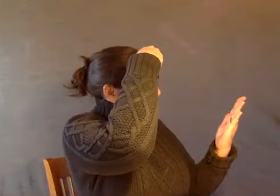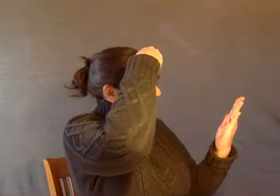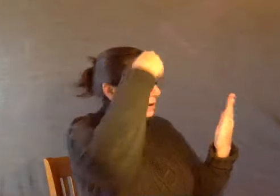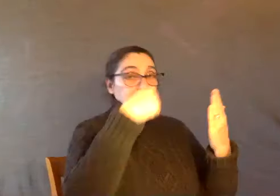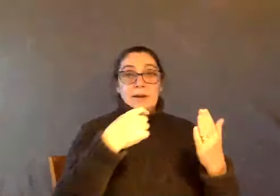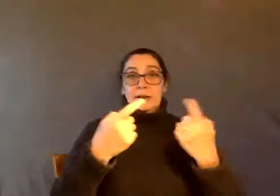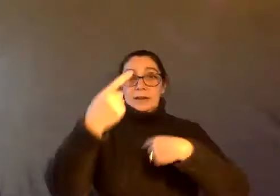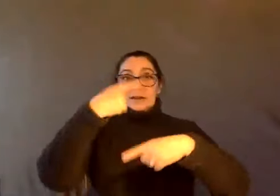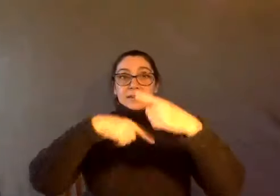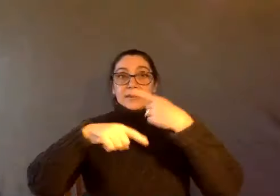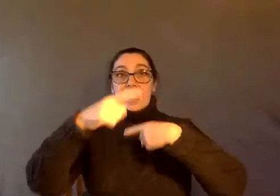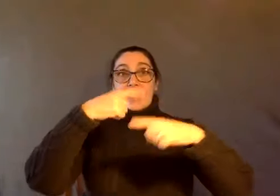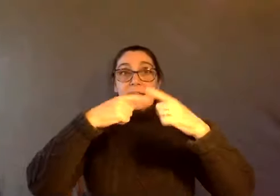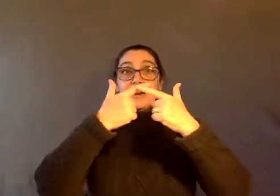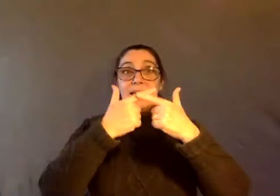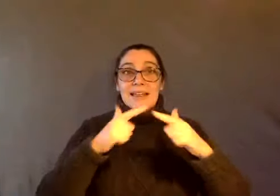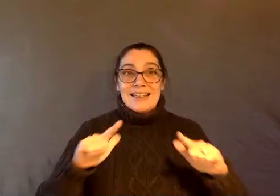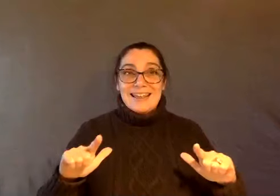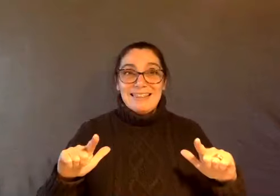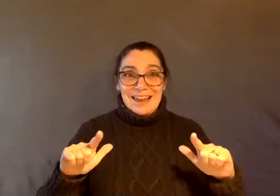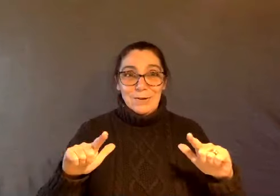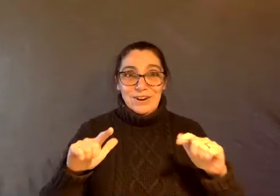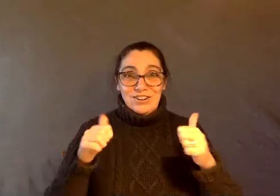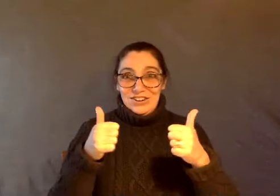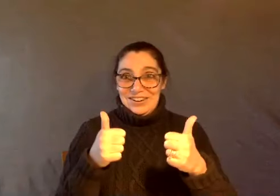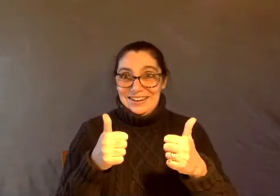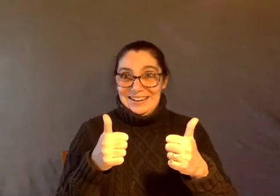learn sign language.